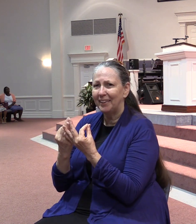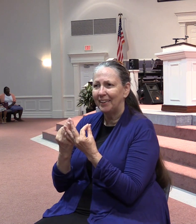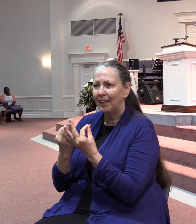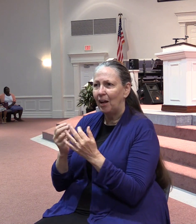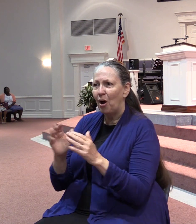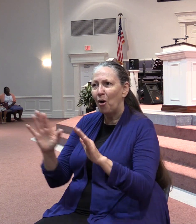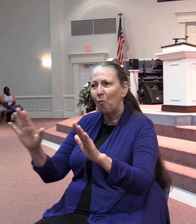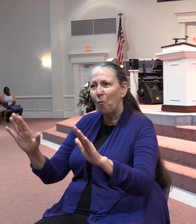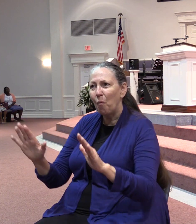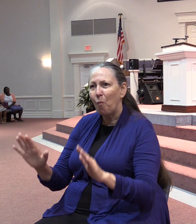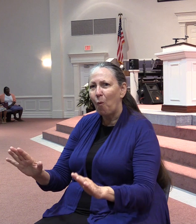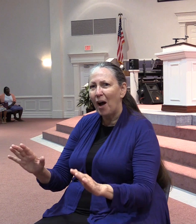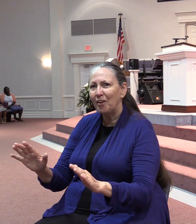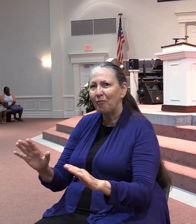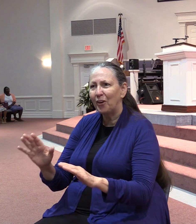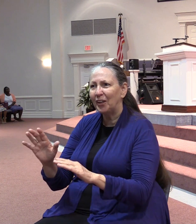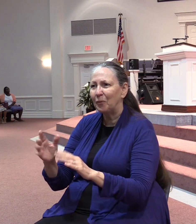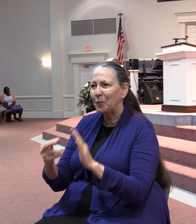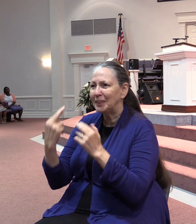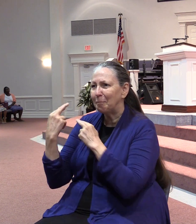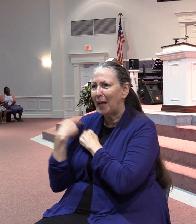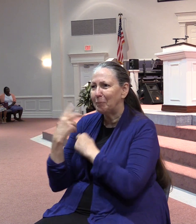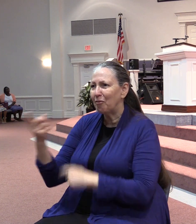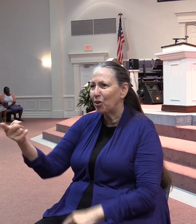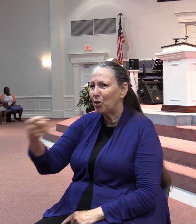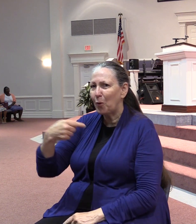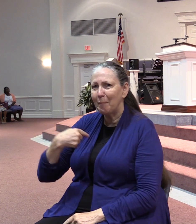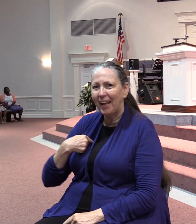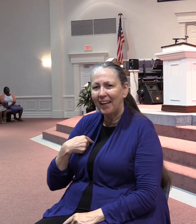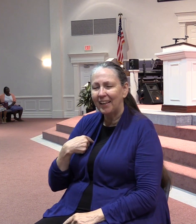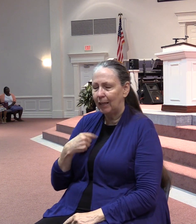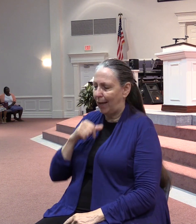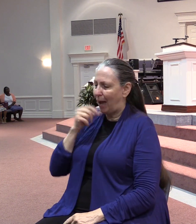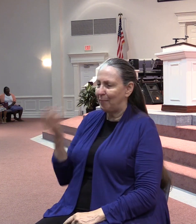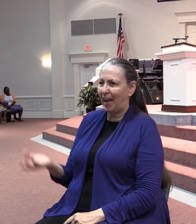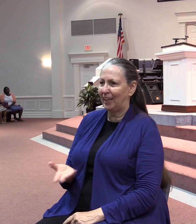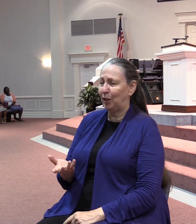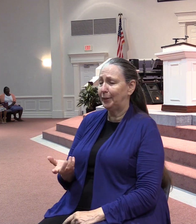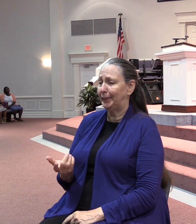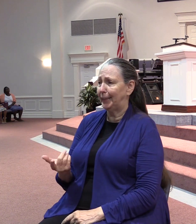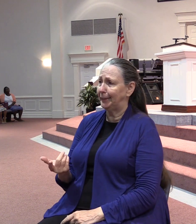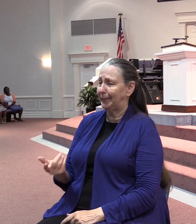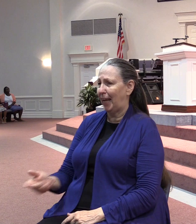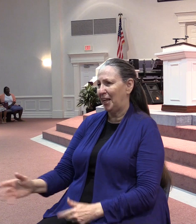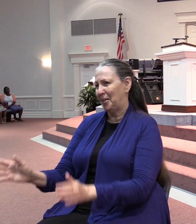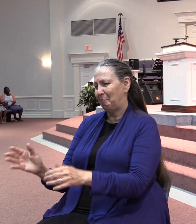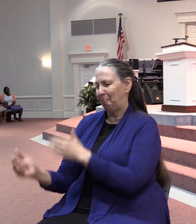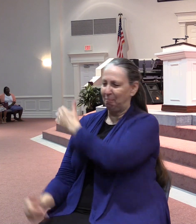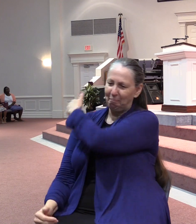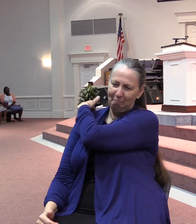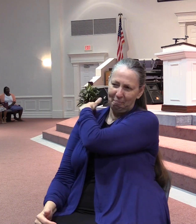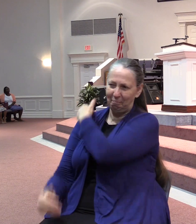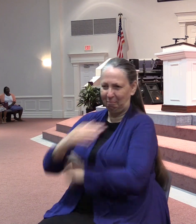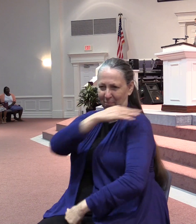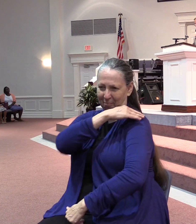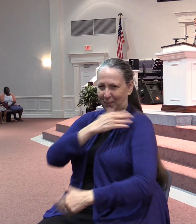a great calling. Yes. And I'm not here today to just pat us on the back and tell us that